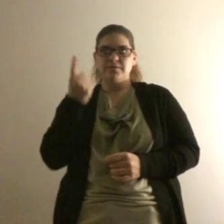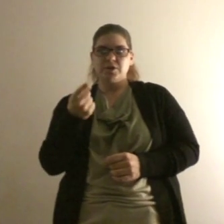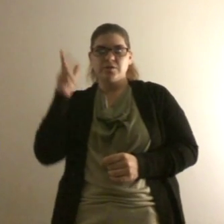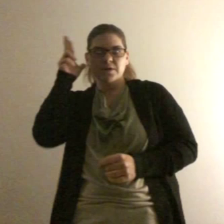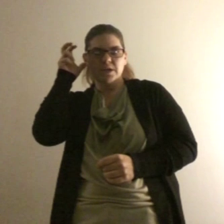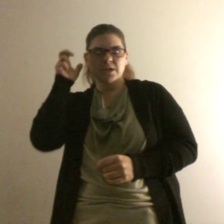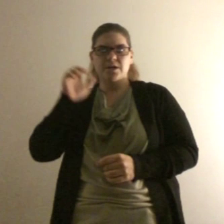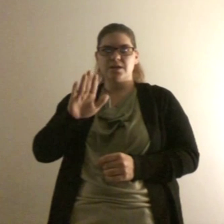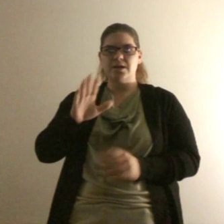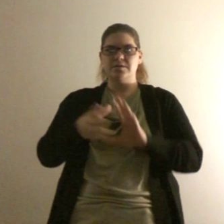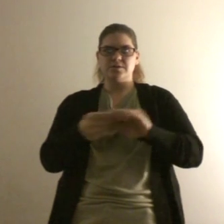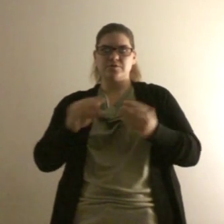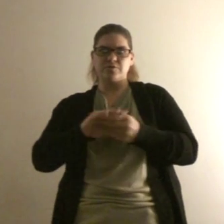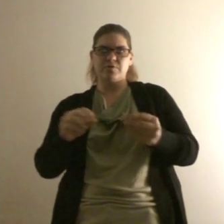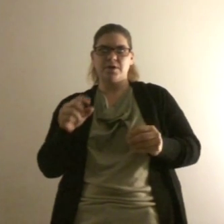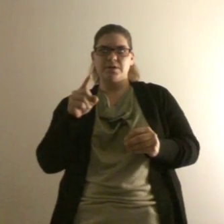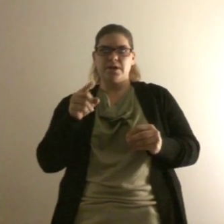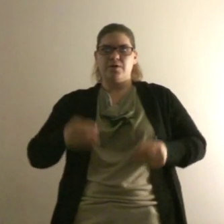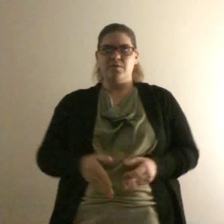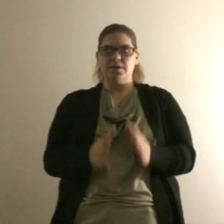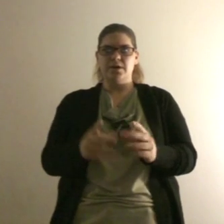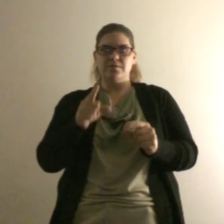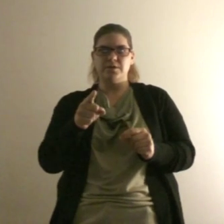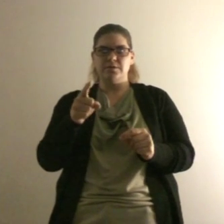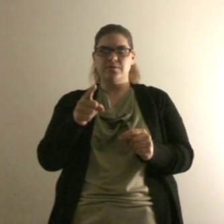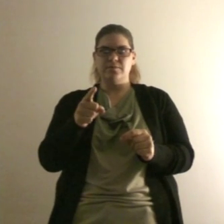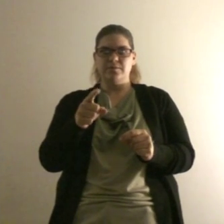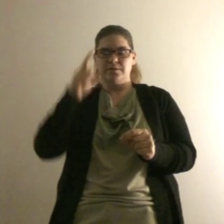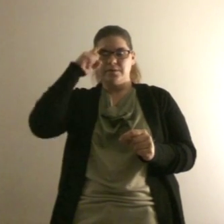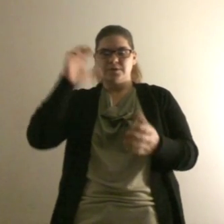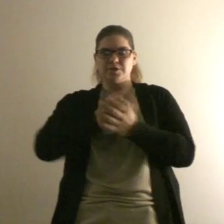hardy. This is simply not true. Most of the failures